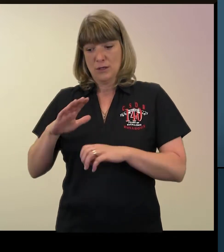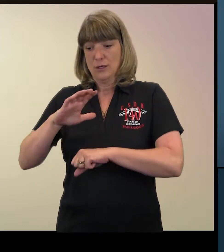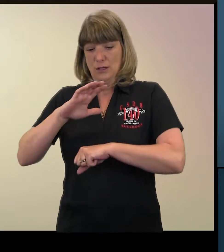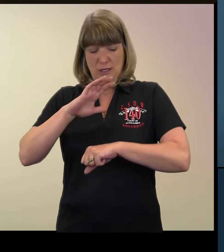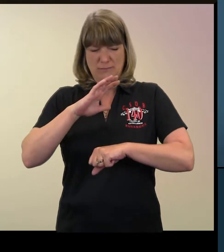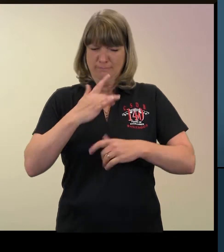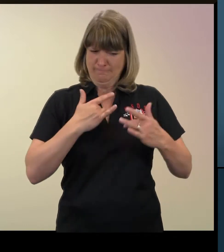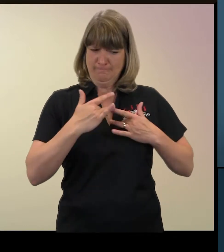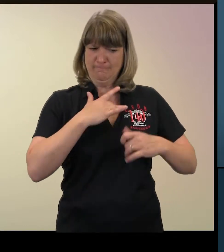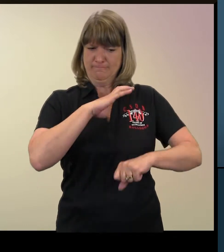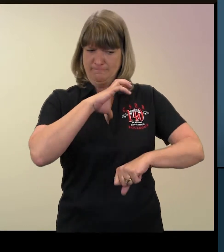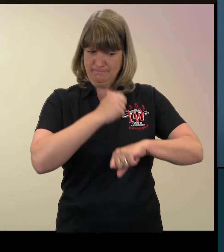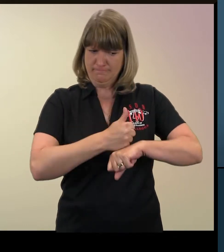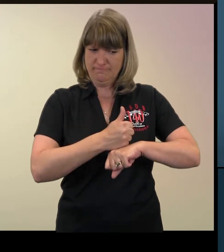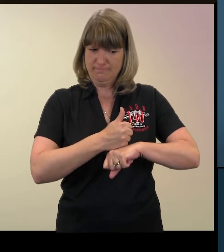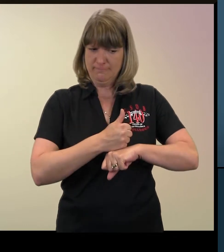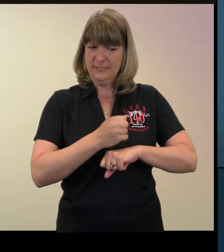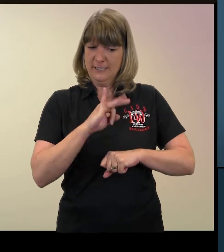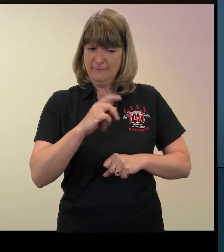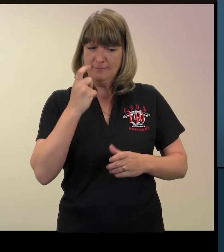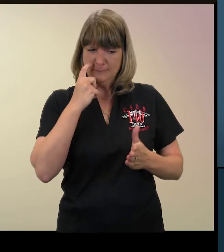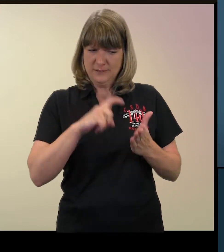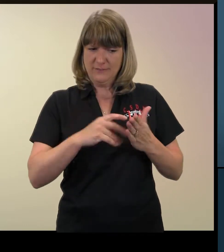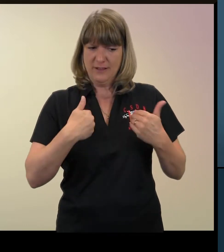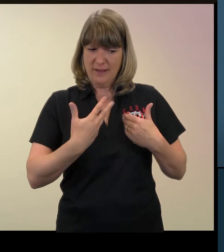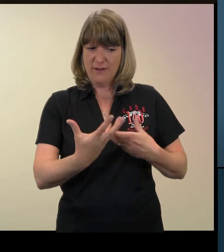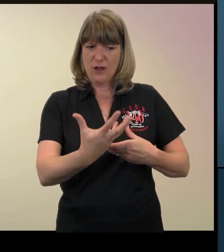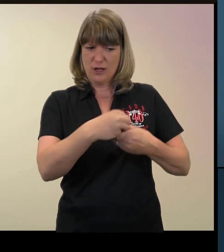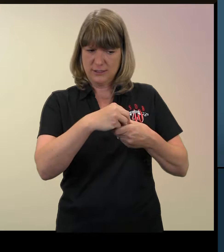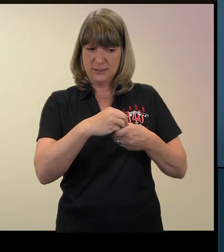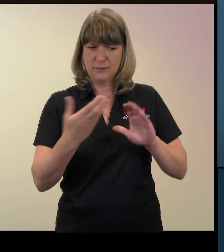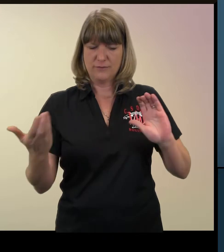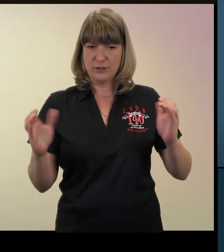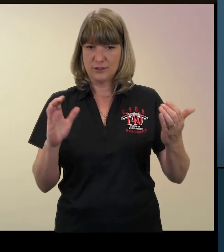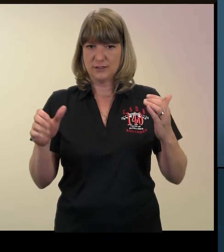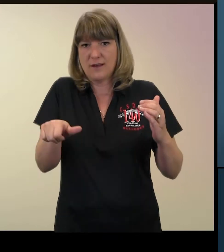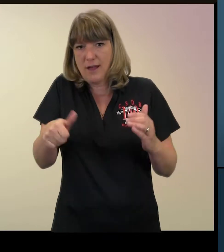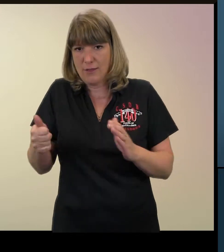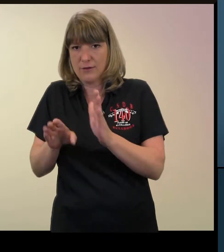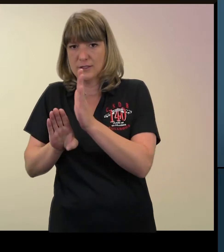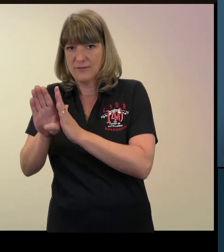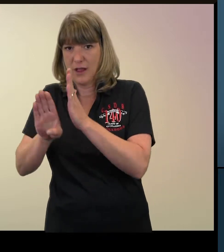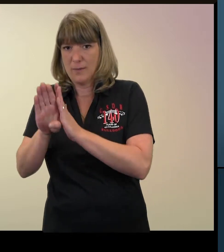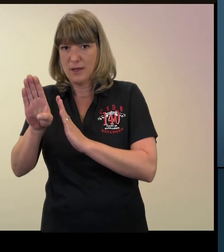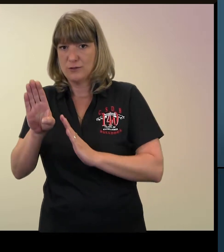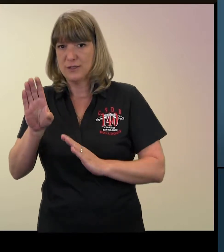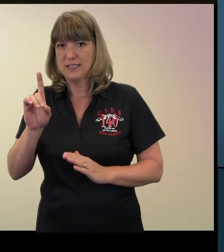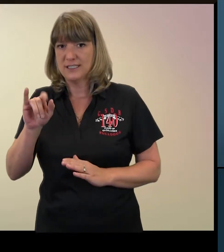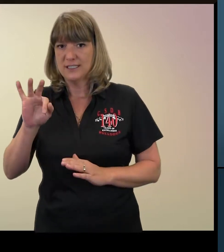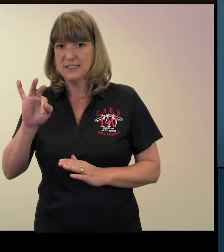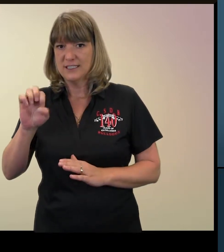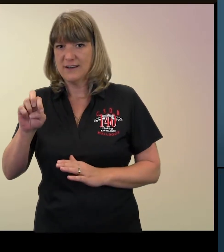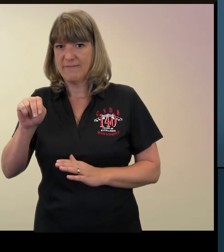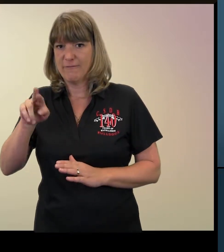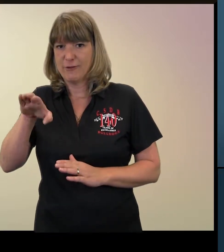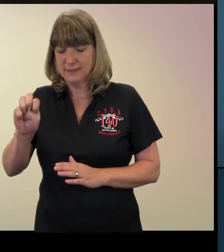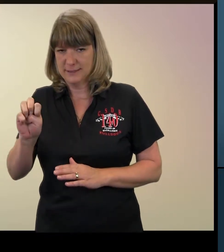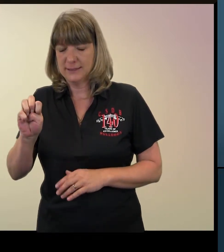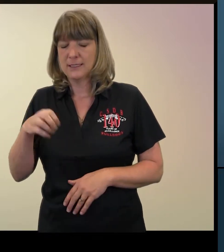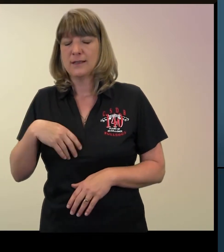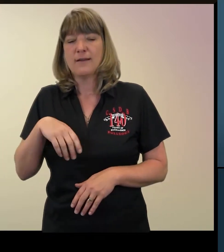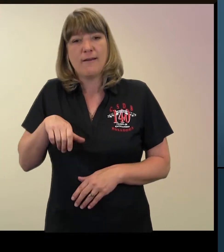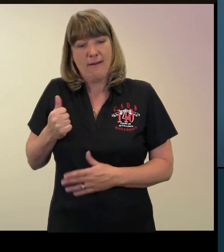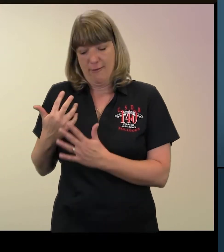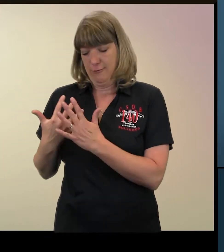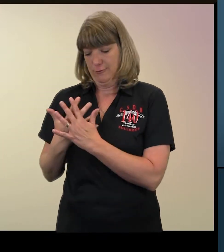concern for whether a child might specifically have autism versus another developmental difference, there are some other screeners